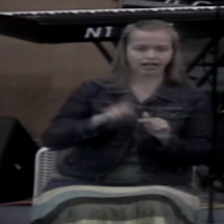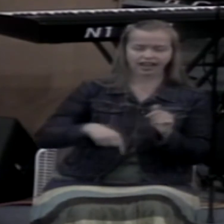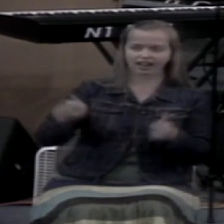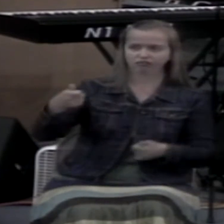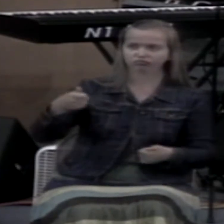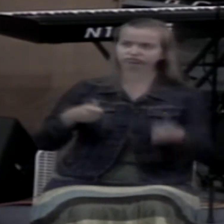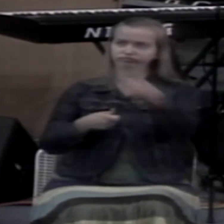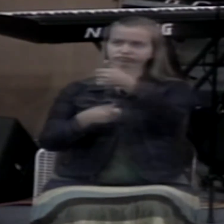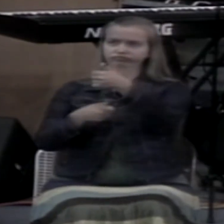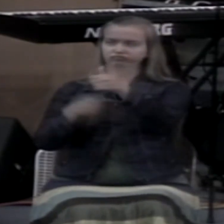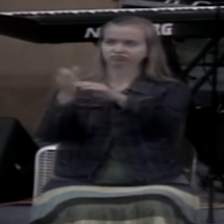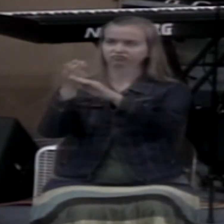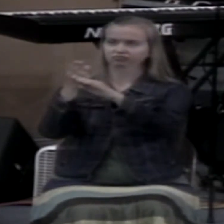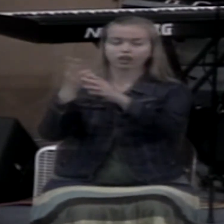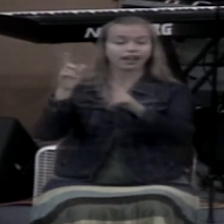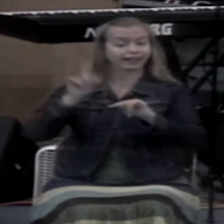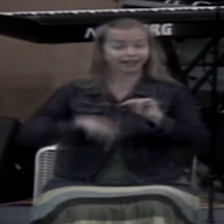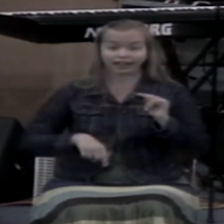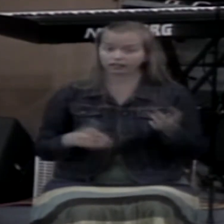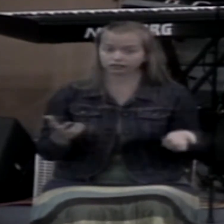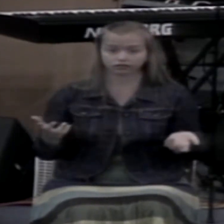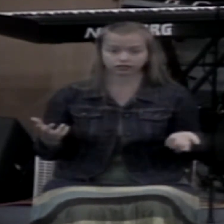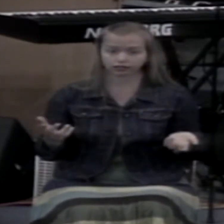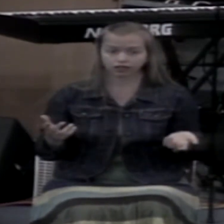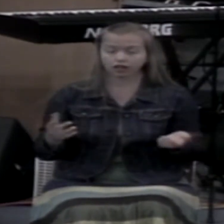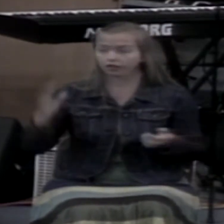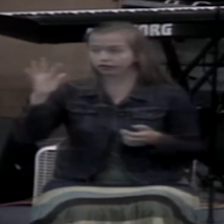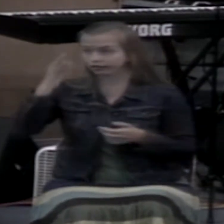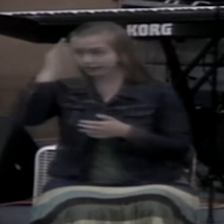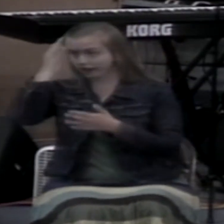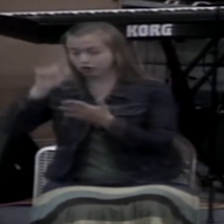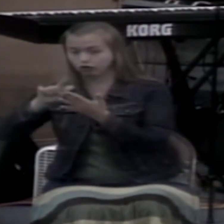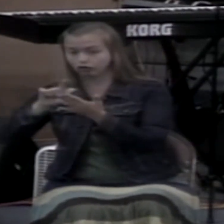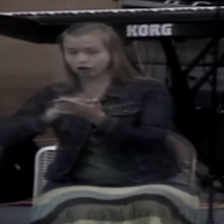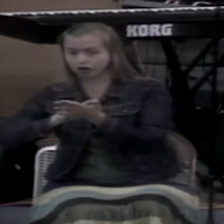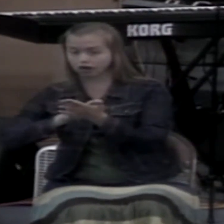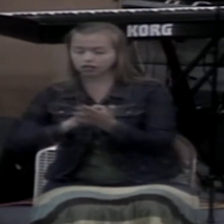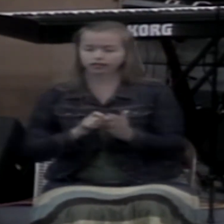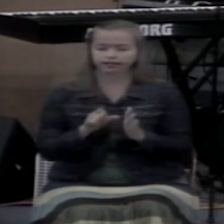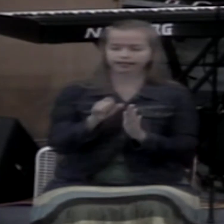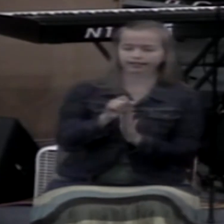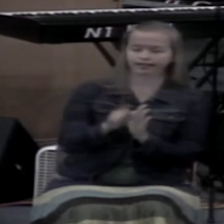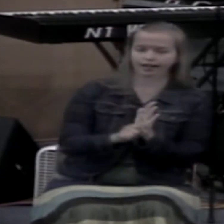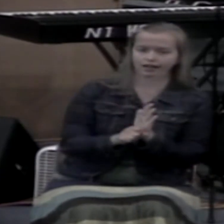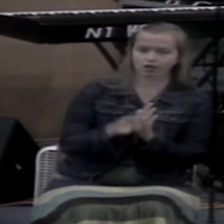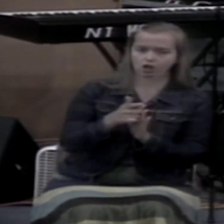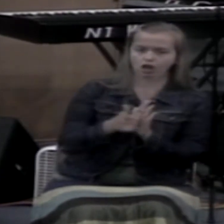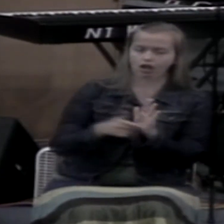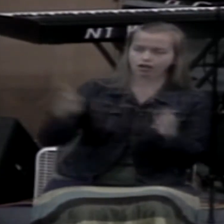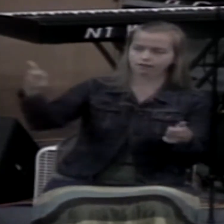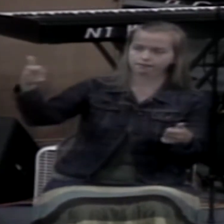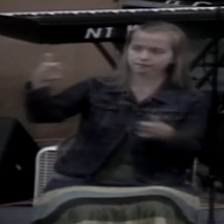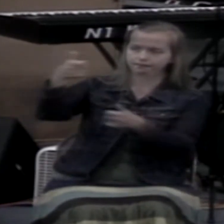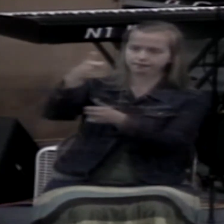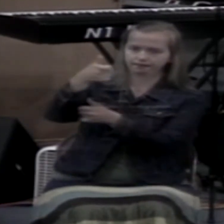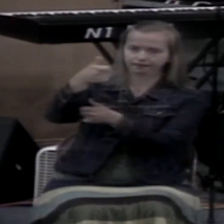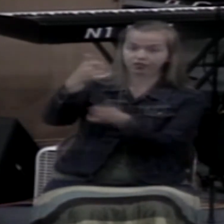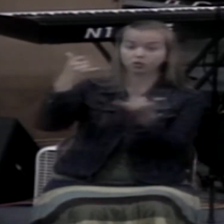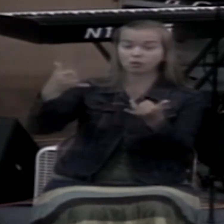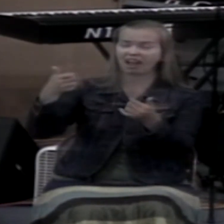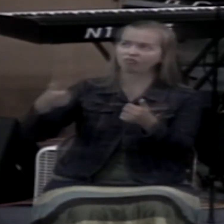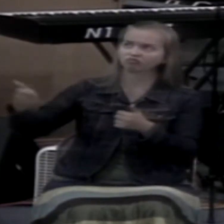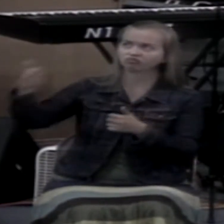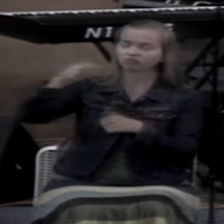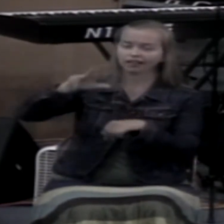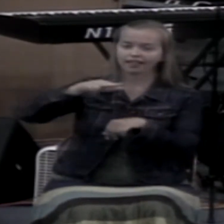they're looking at this. And you will find that in the Bible, one of the most important